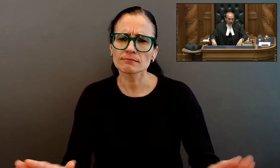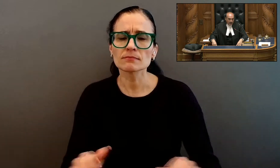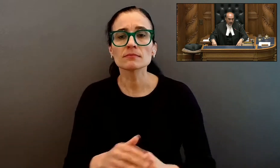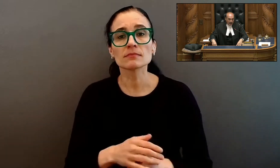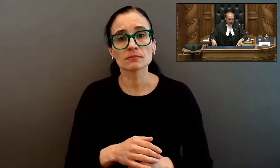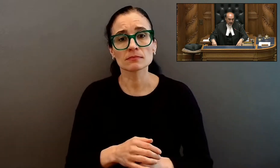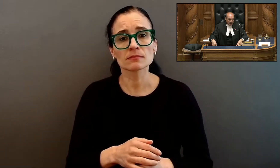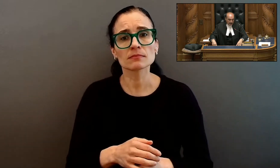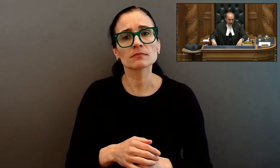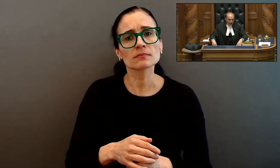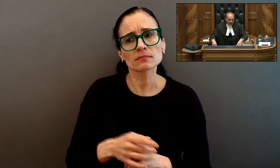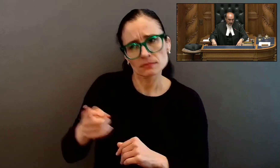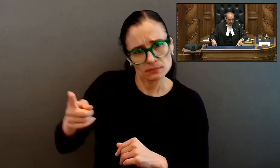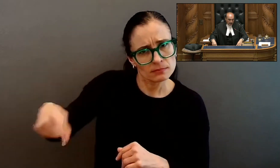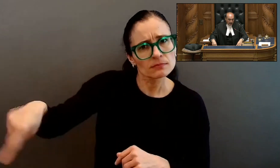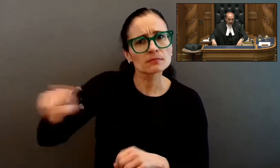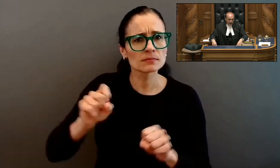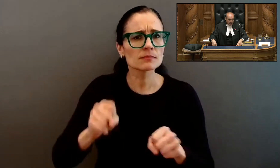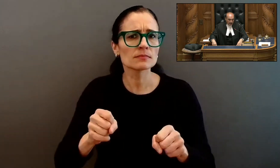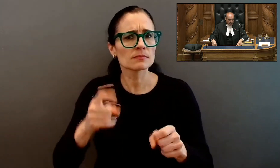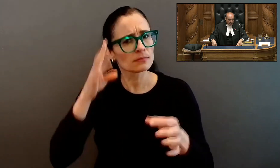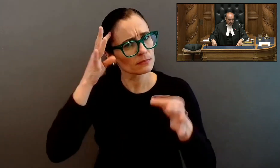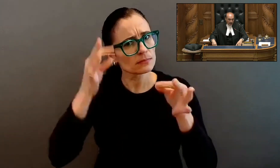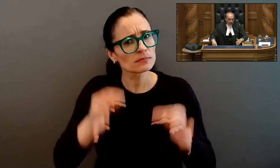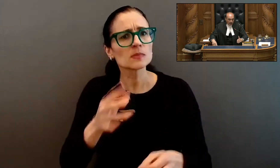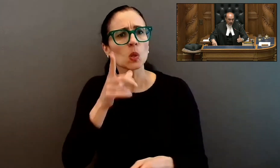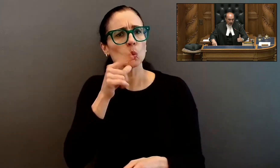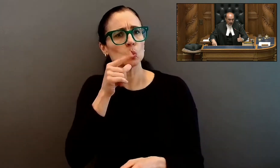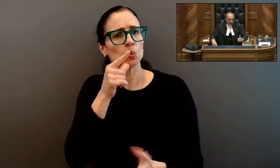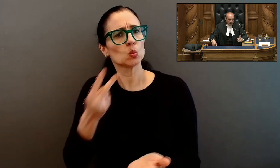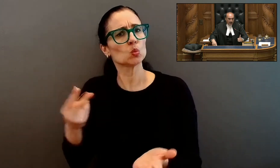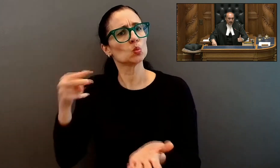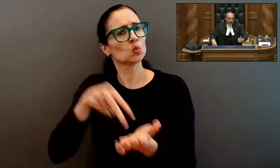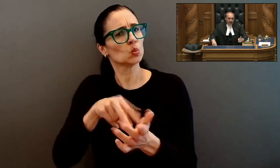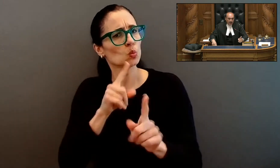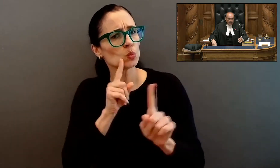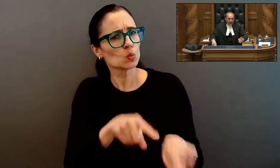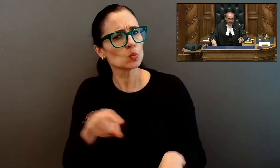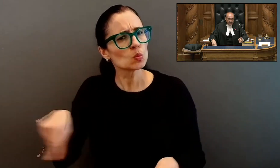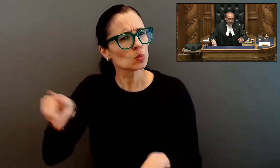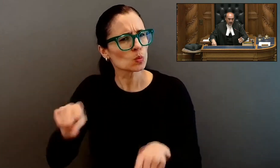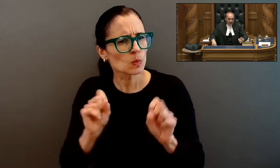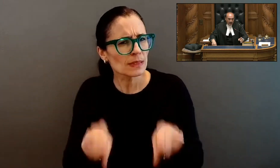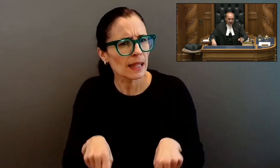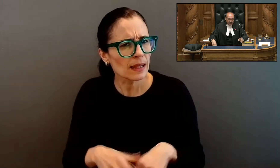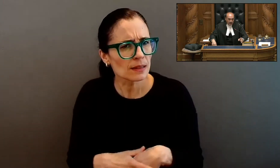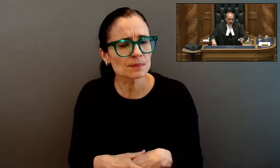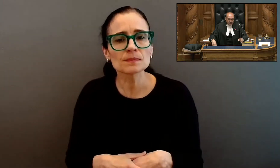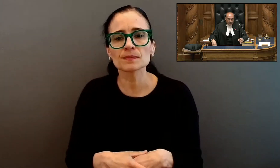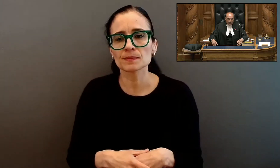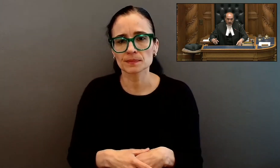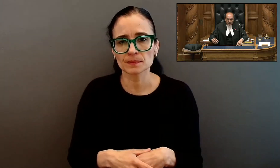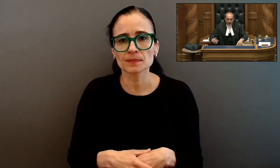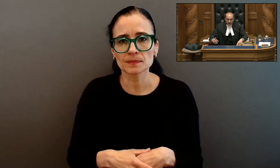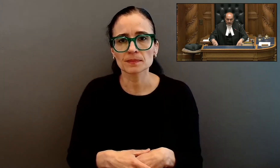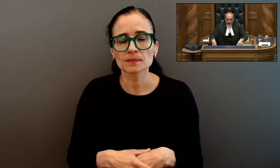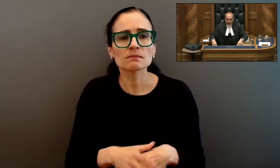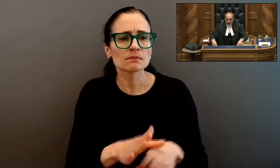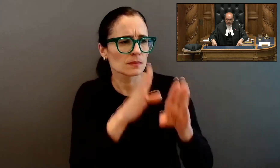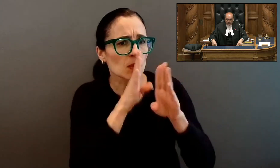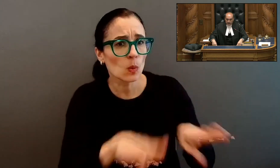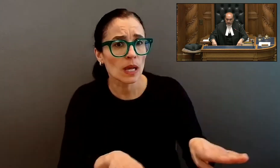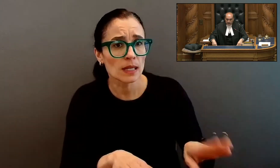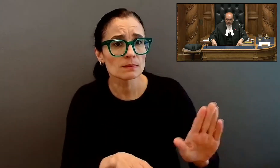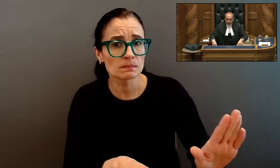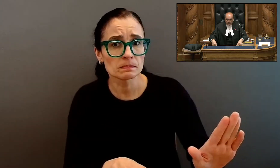they want to answer the question, they will do it. So stay quiet, member. Minister.